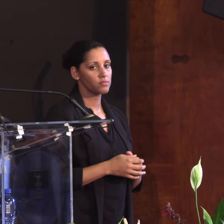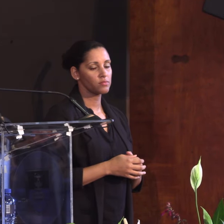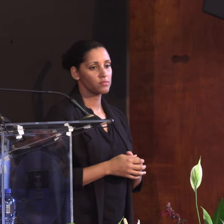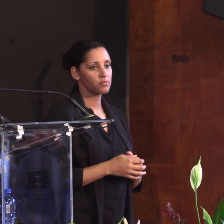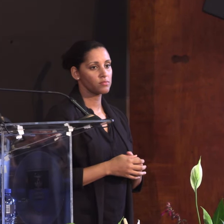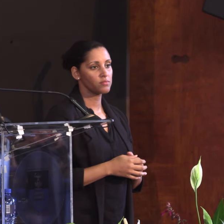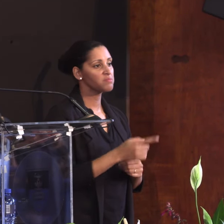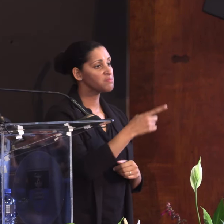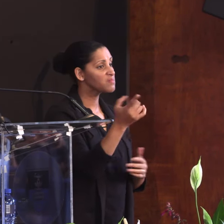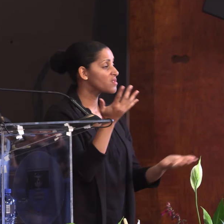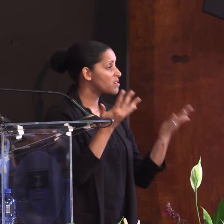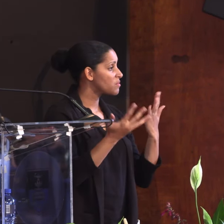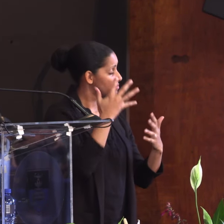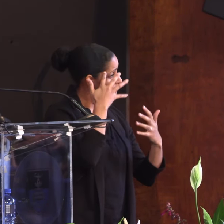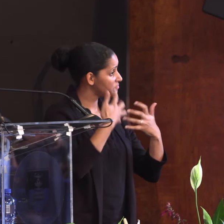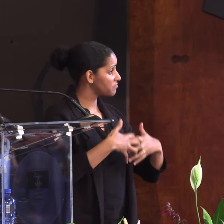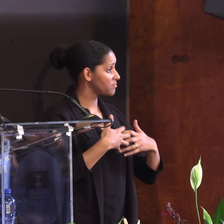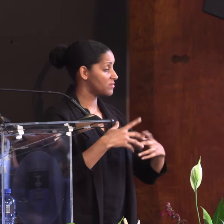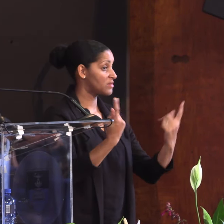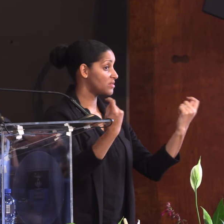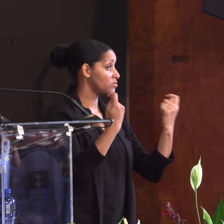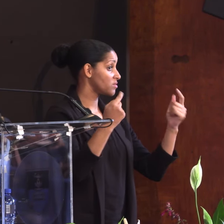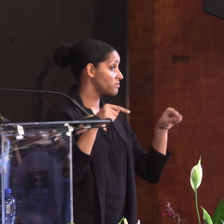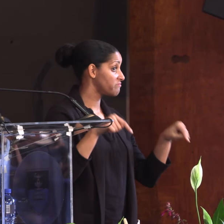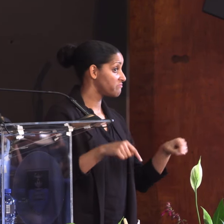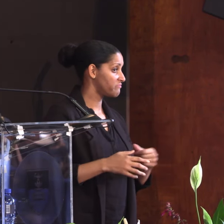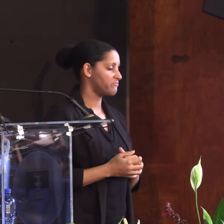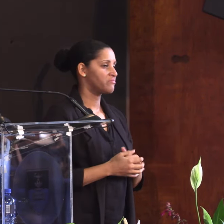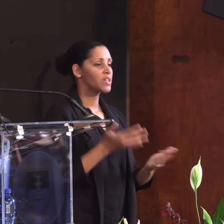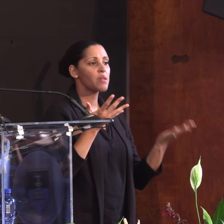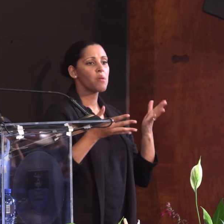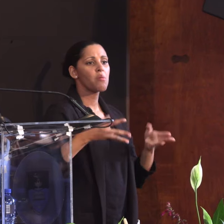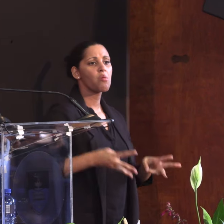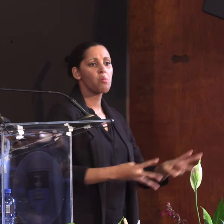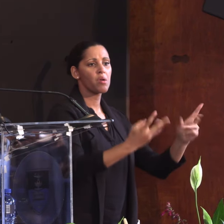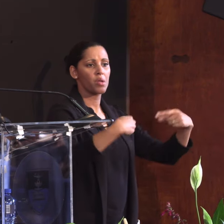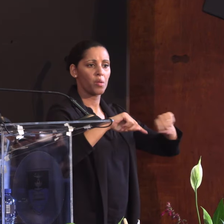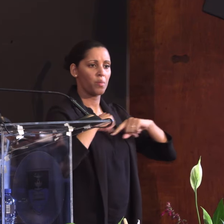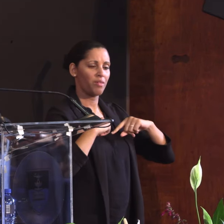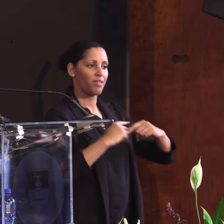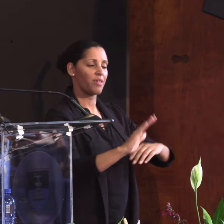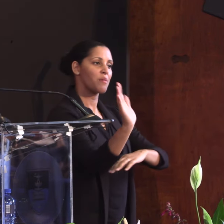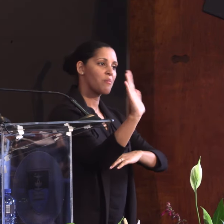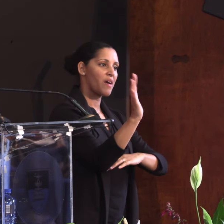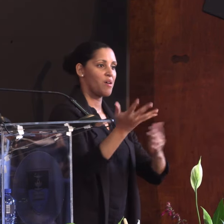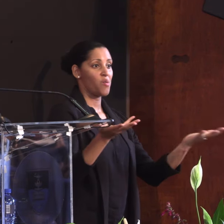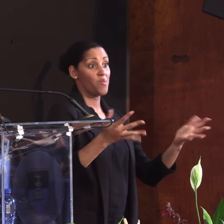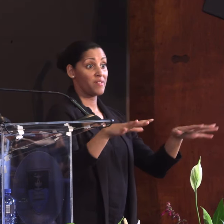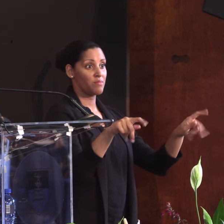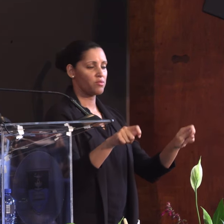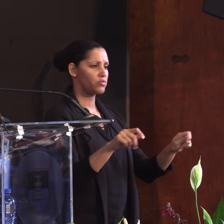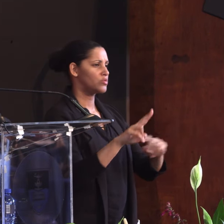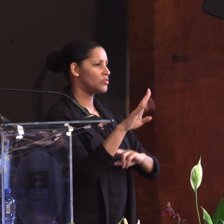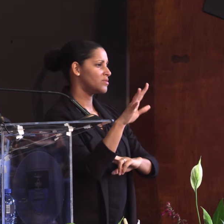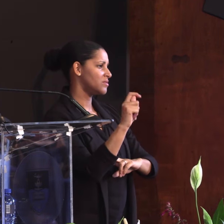You might be considering this ceremony as a way of saying goodbye to Cape Town, to